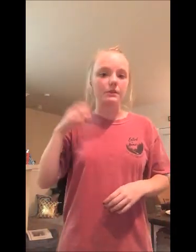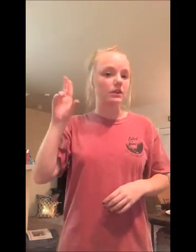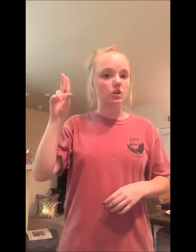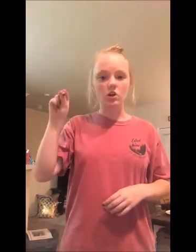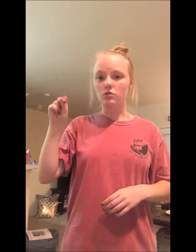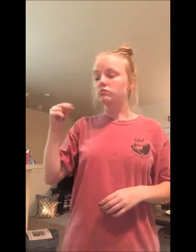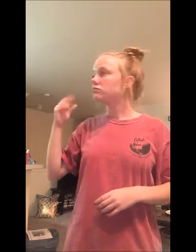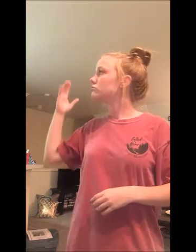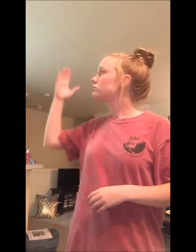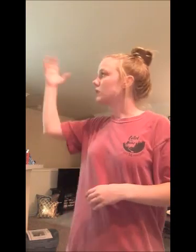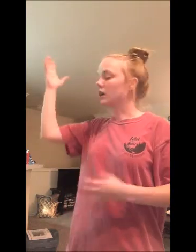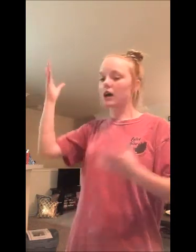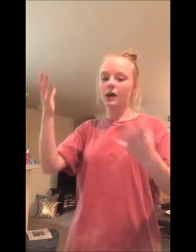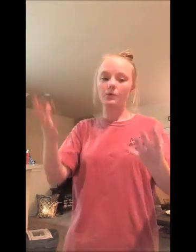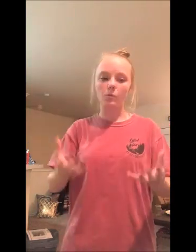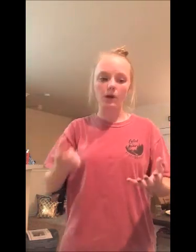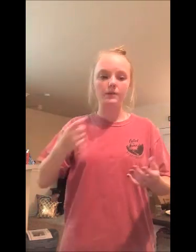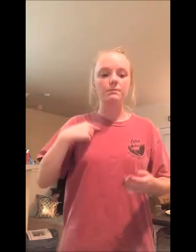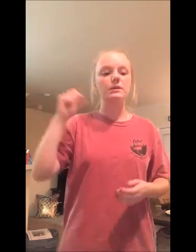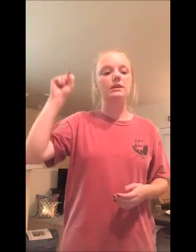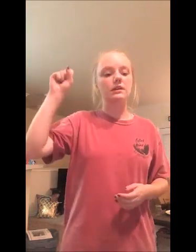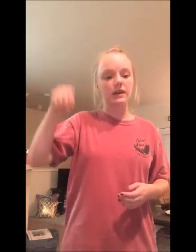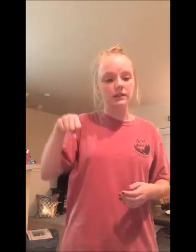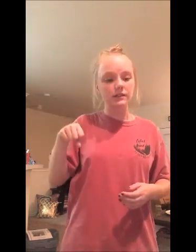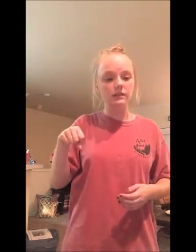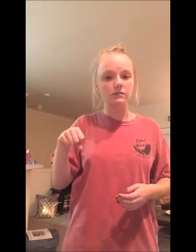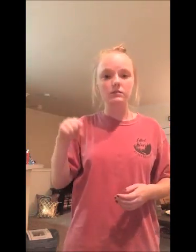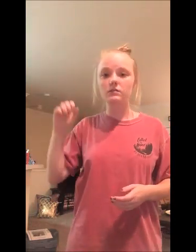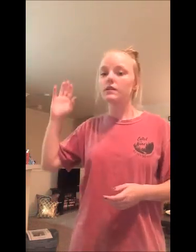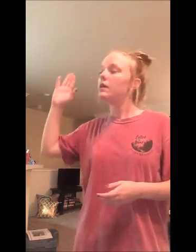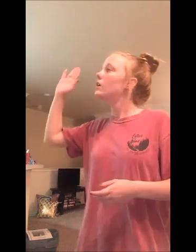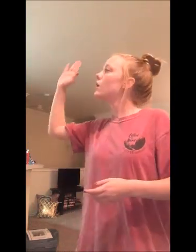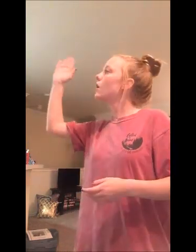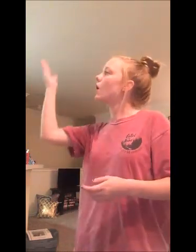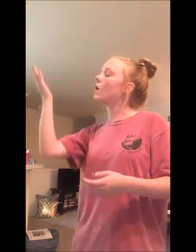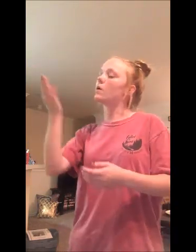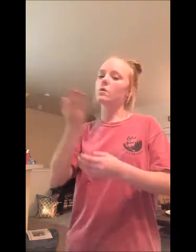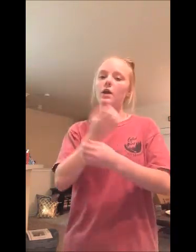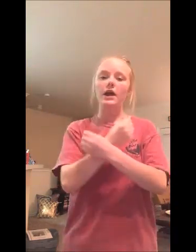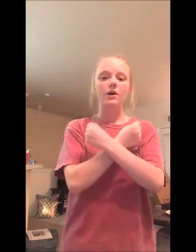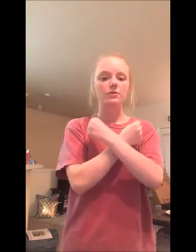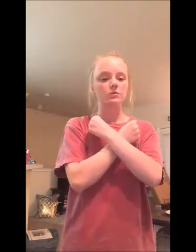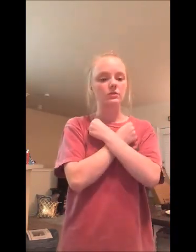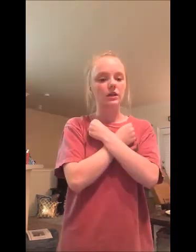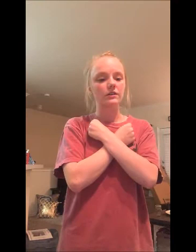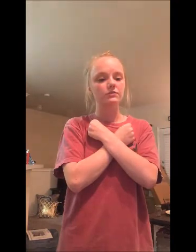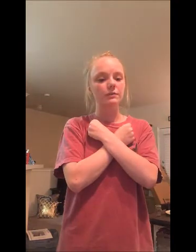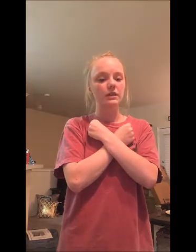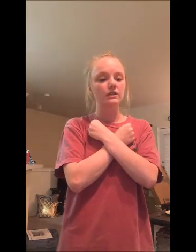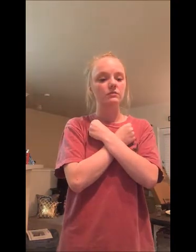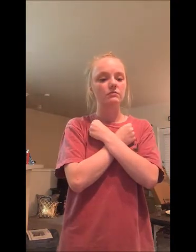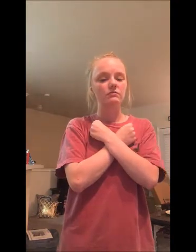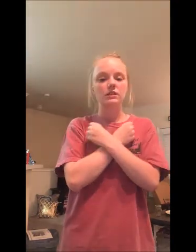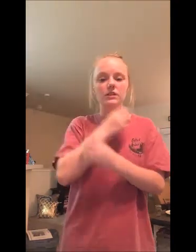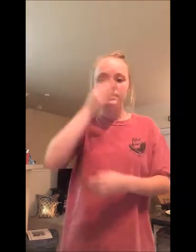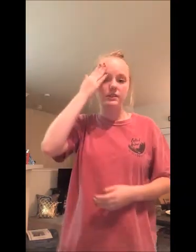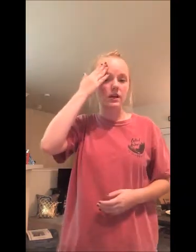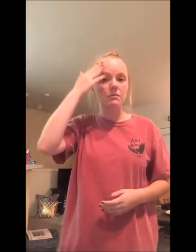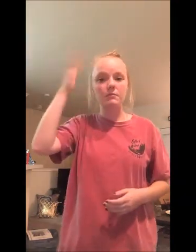me, no. God want me, yes. Oh, how you love me.